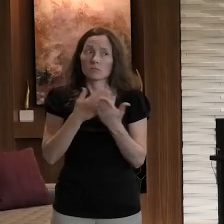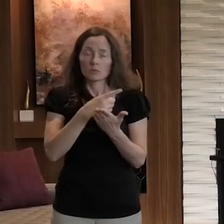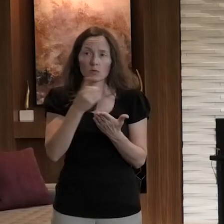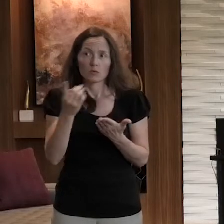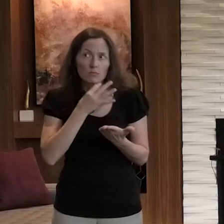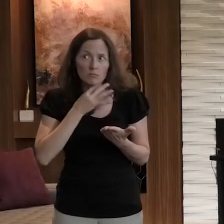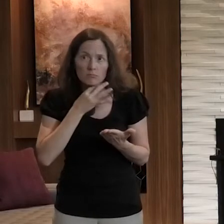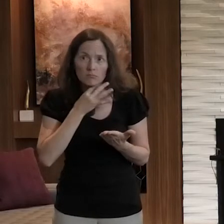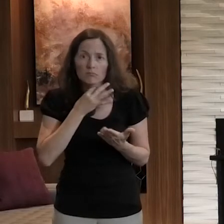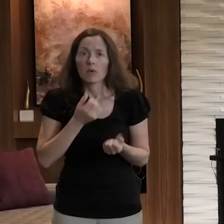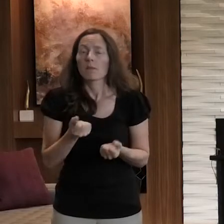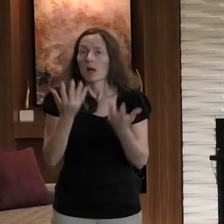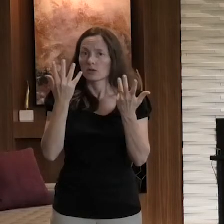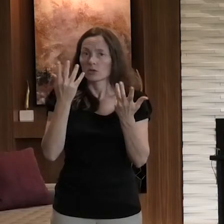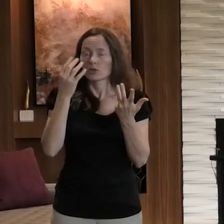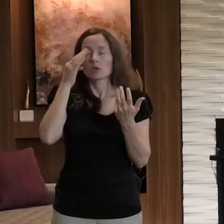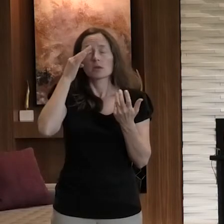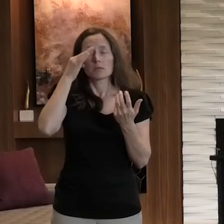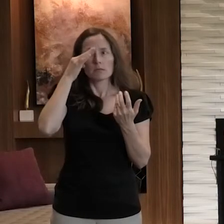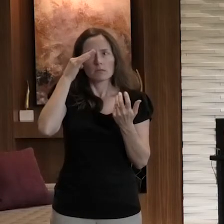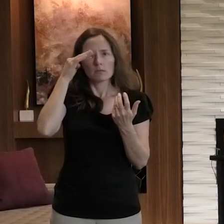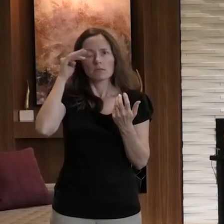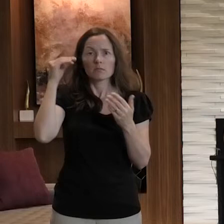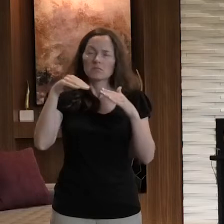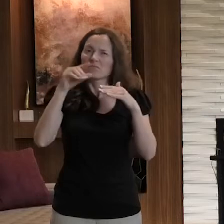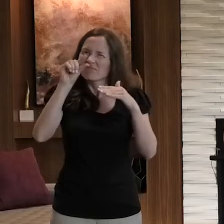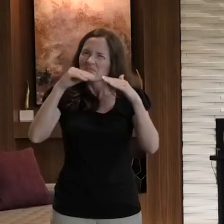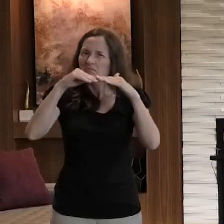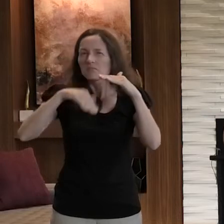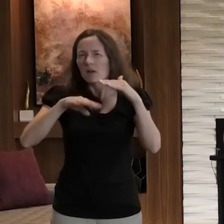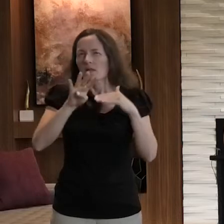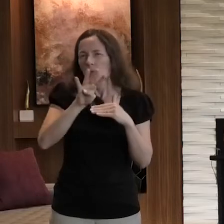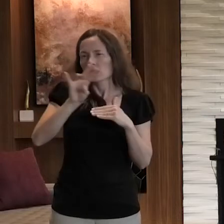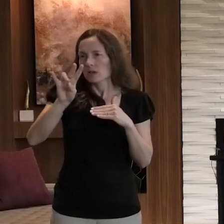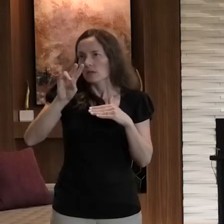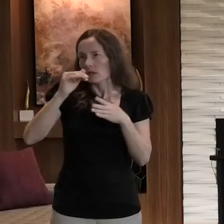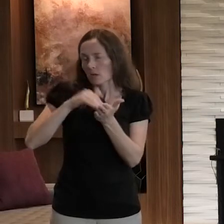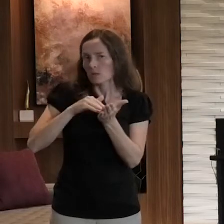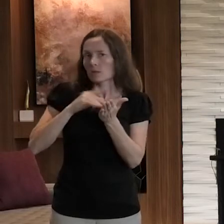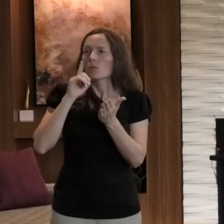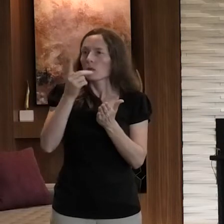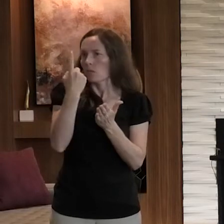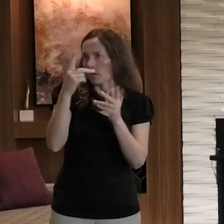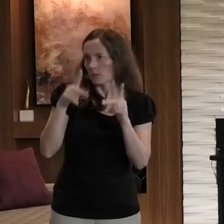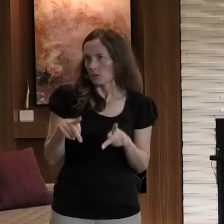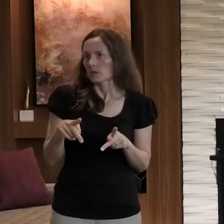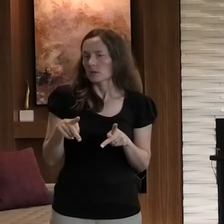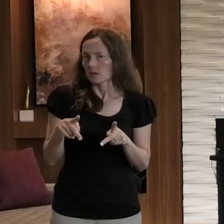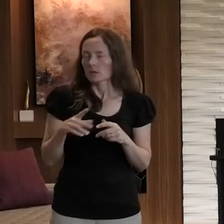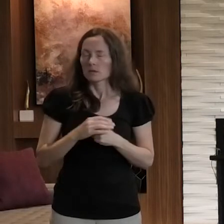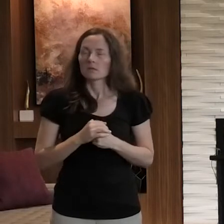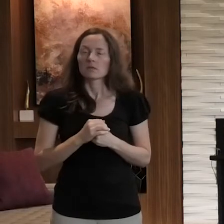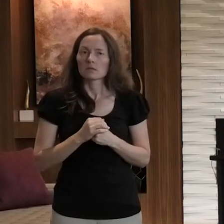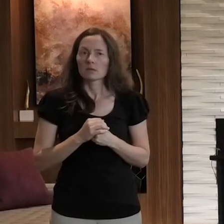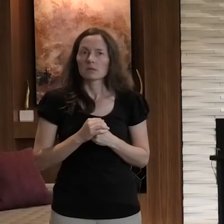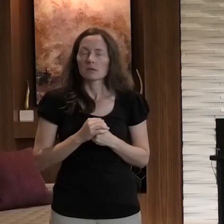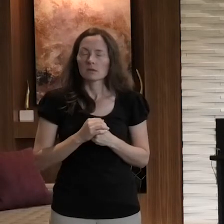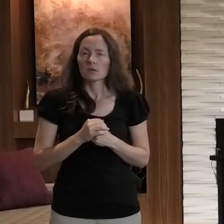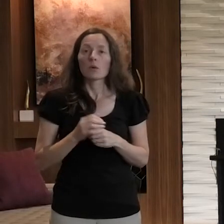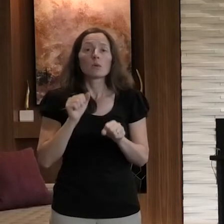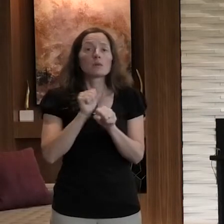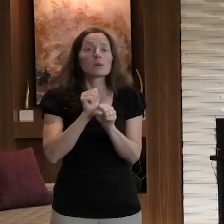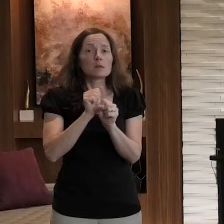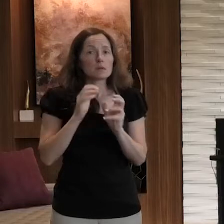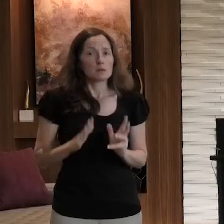of your head, it's a little under $47,000 for a one-person household. All right, and the employee is going